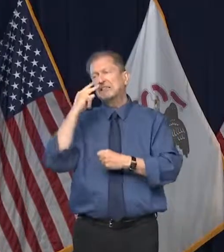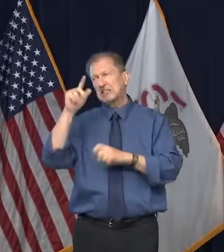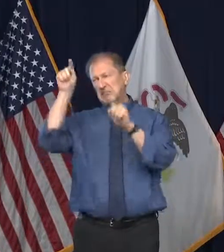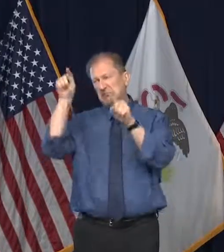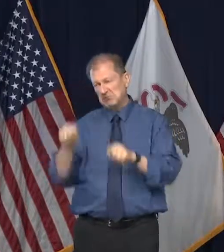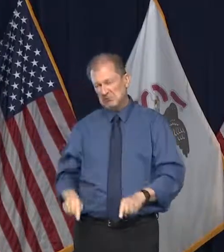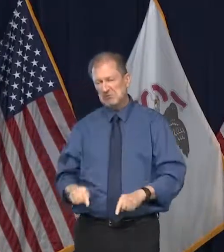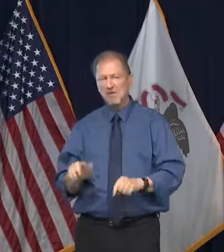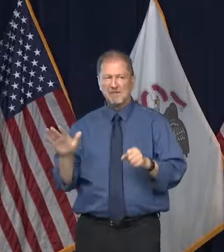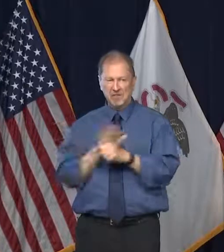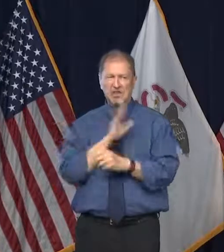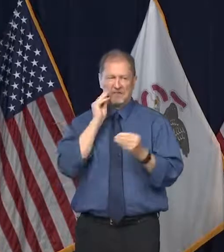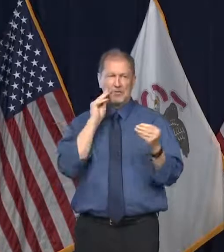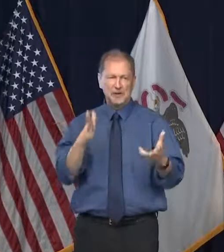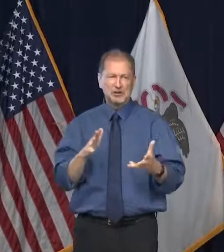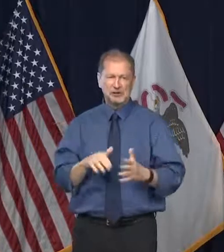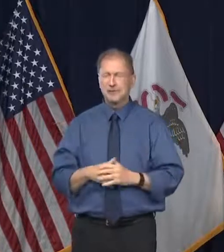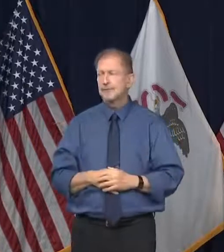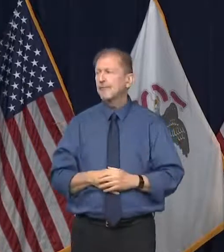IDPH website.